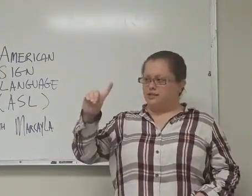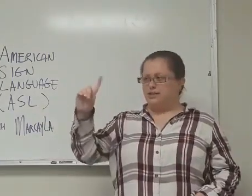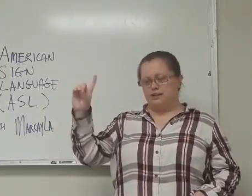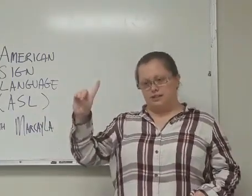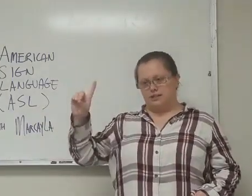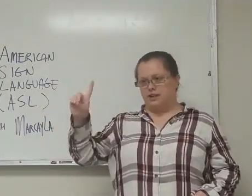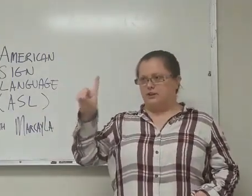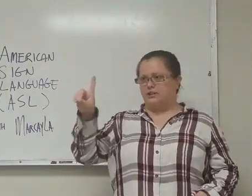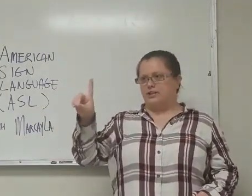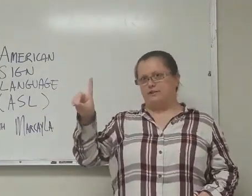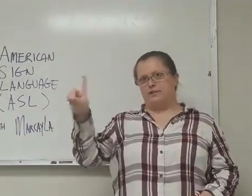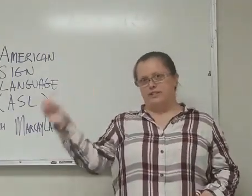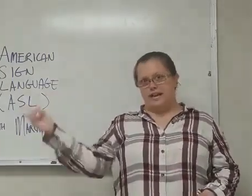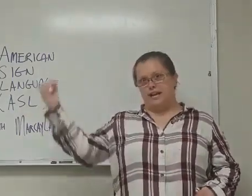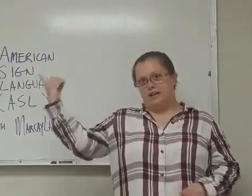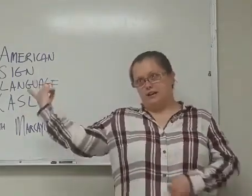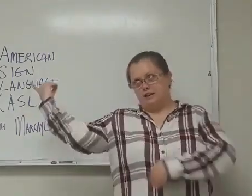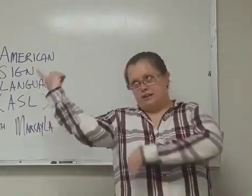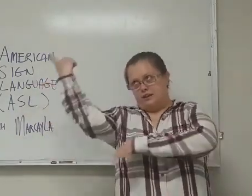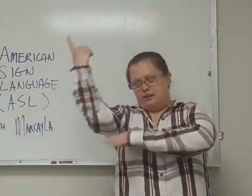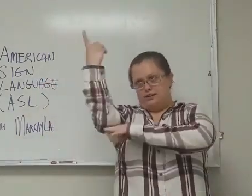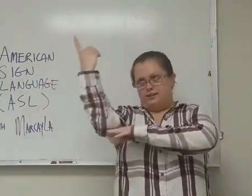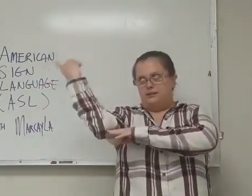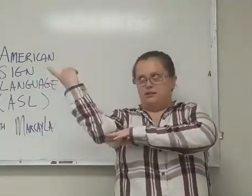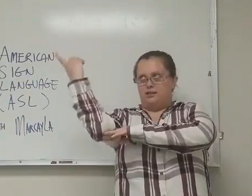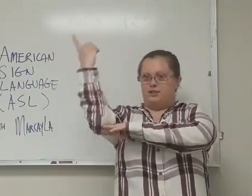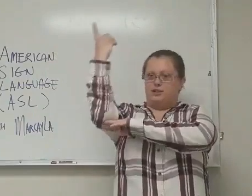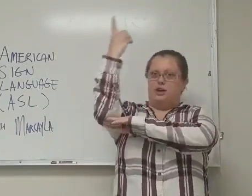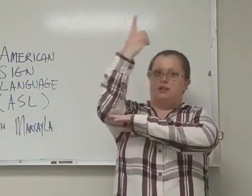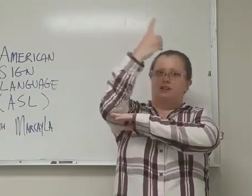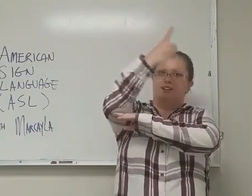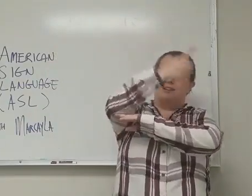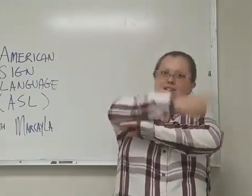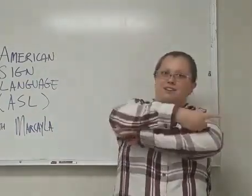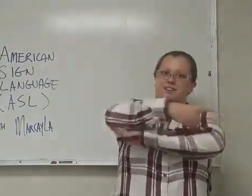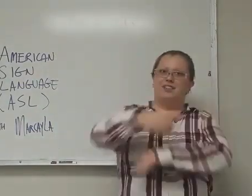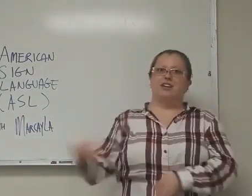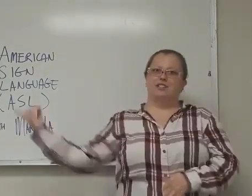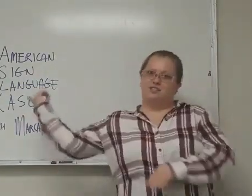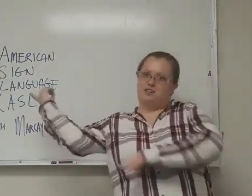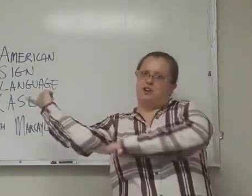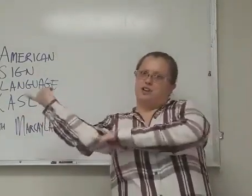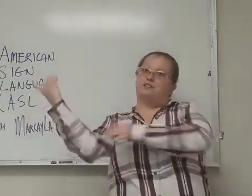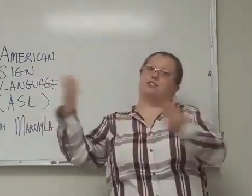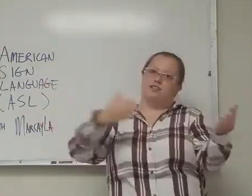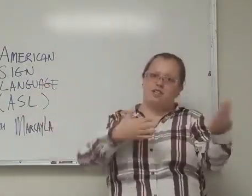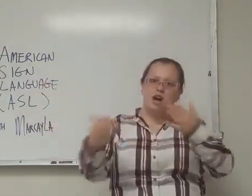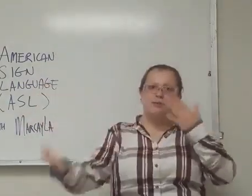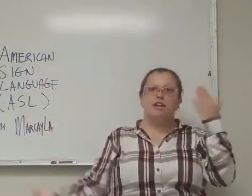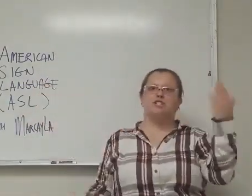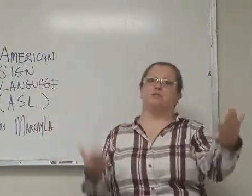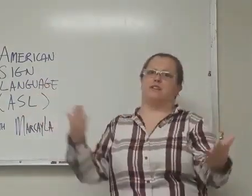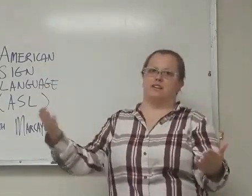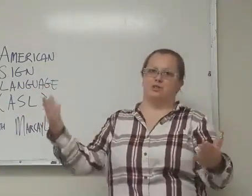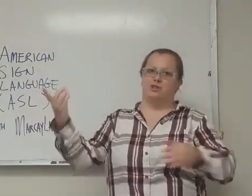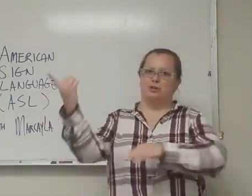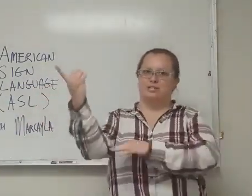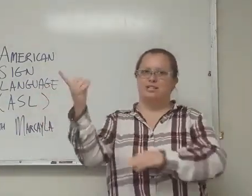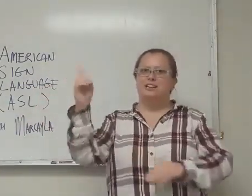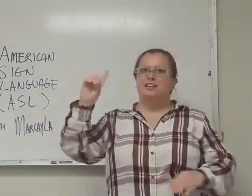like this letter D for day, and then it's the sun. Oh, is it? Okay. And then it's a combination of things. So that's cool. Okay.